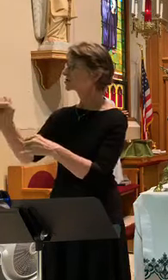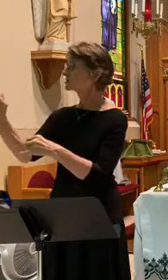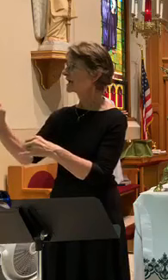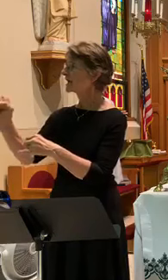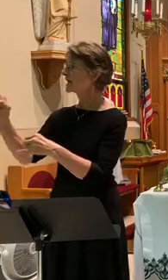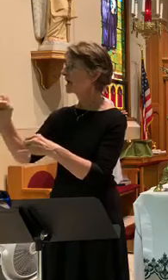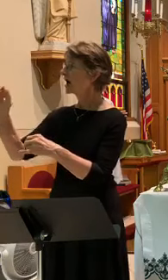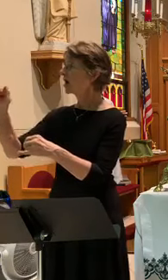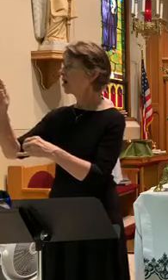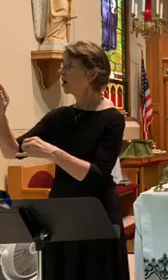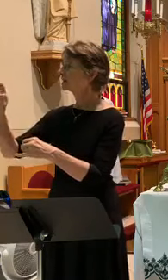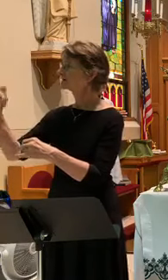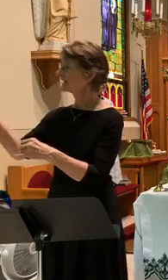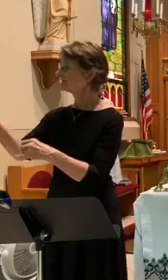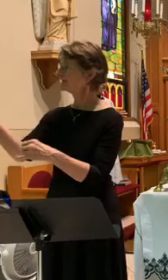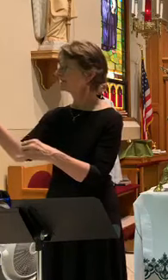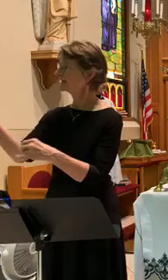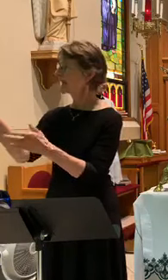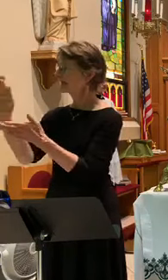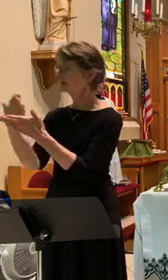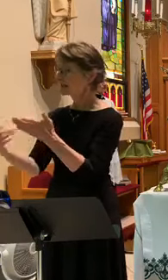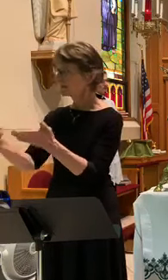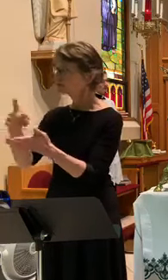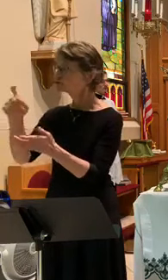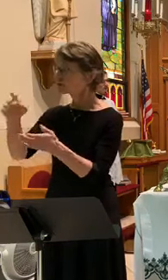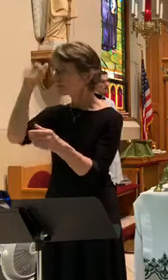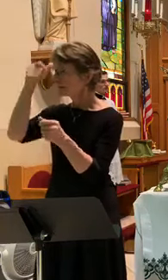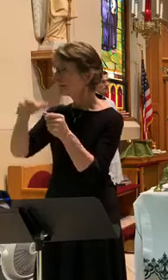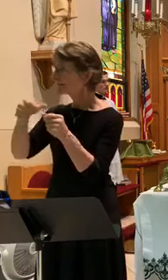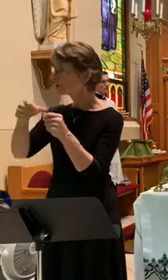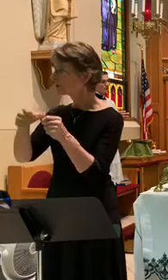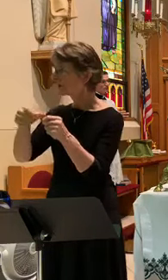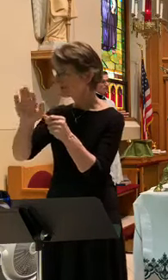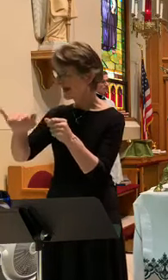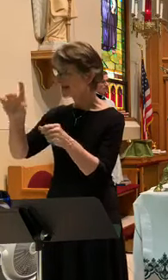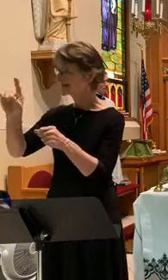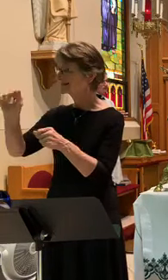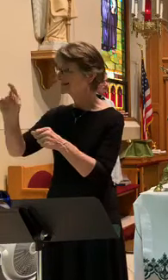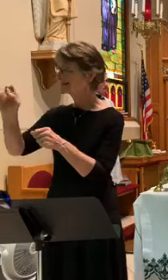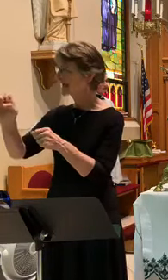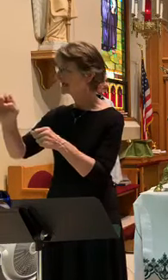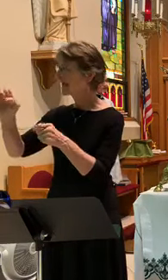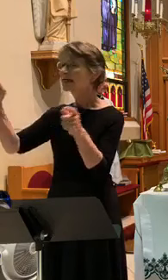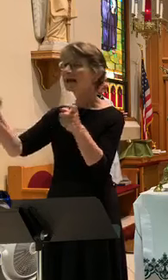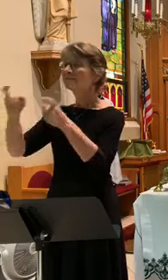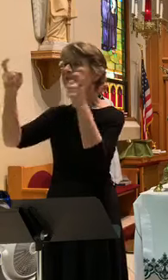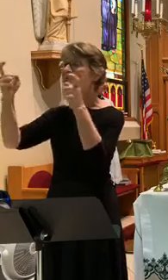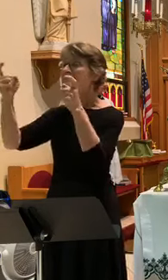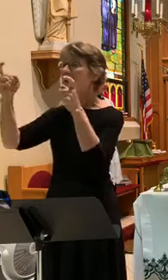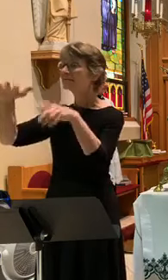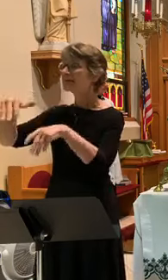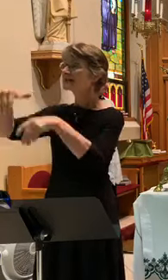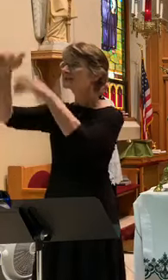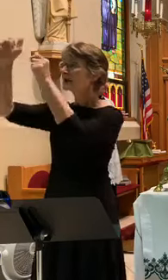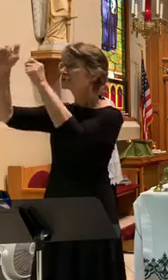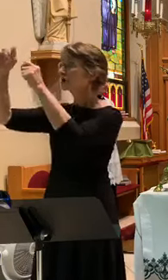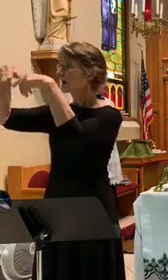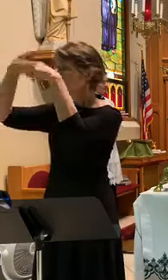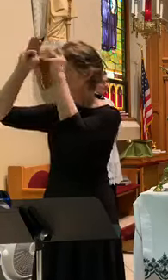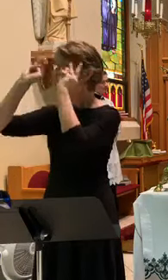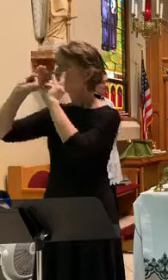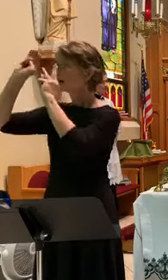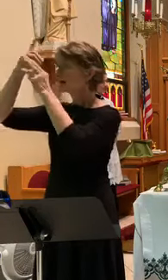Saturday, August the 15th, some of you should remember that date. It's the Feast of the Assumption of the Blessed Virgin